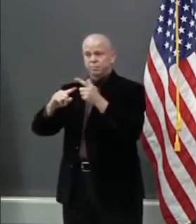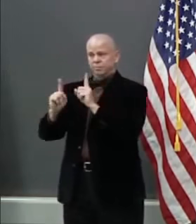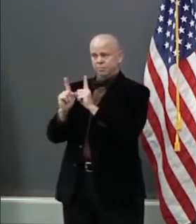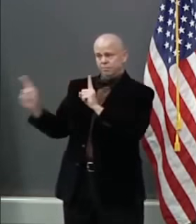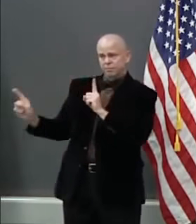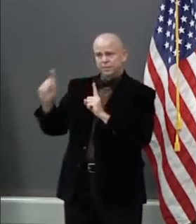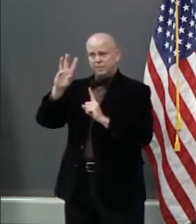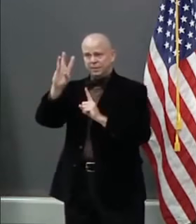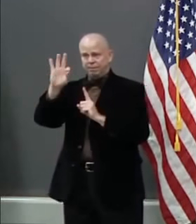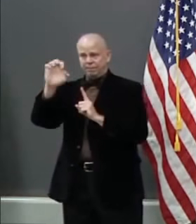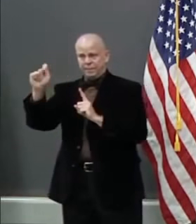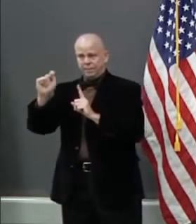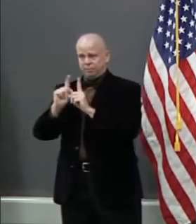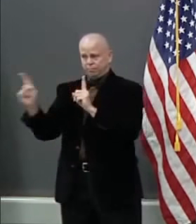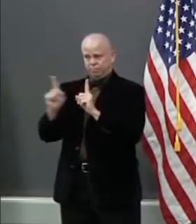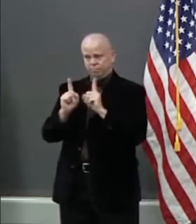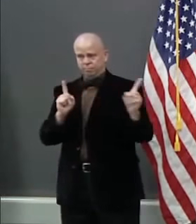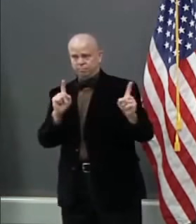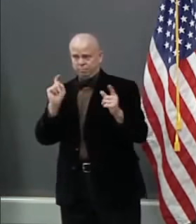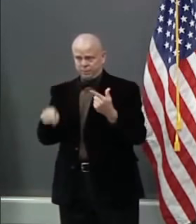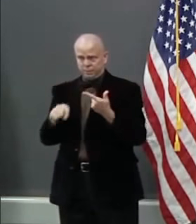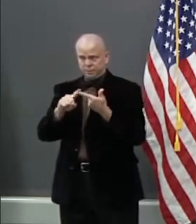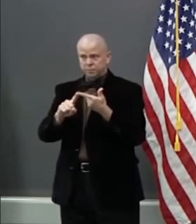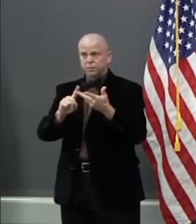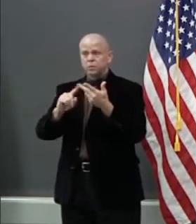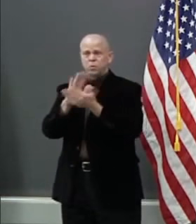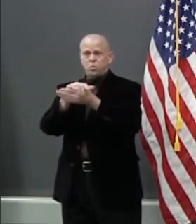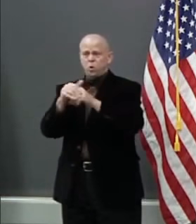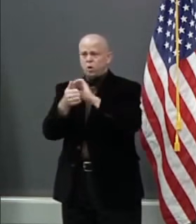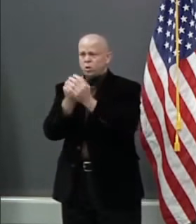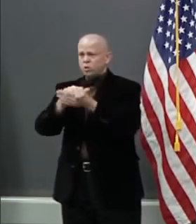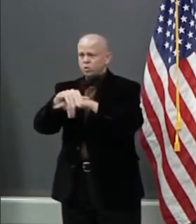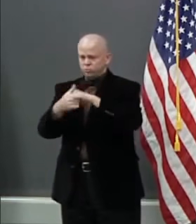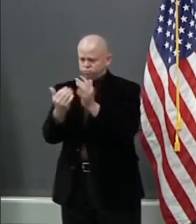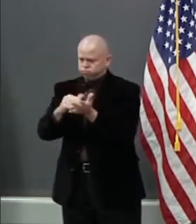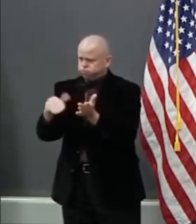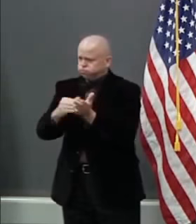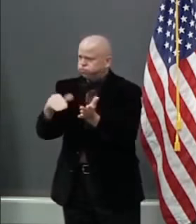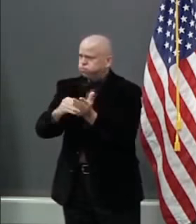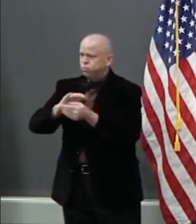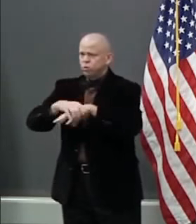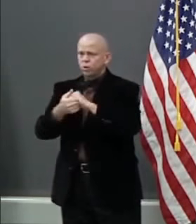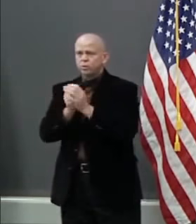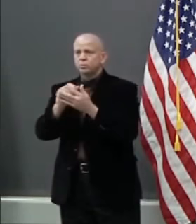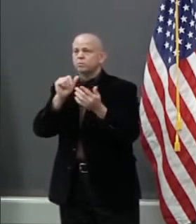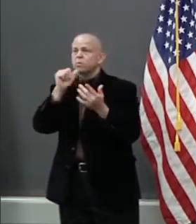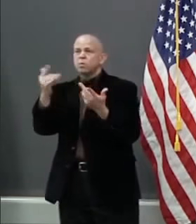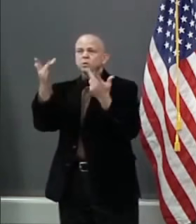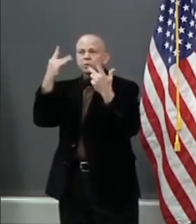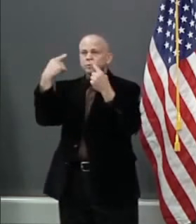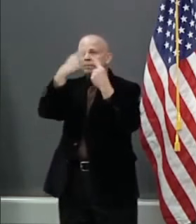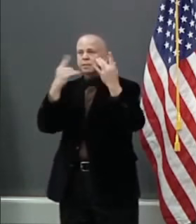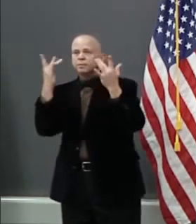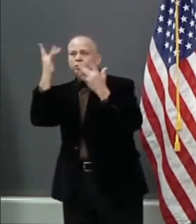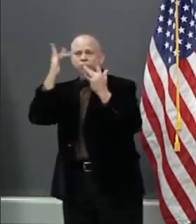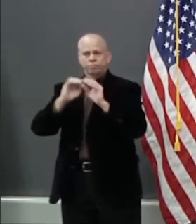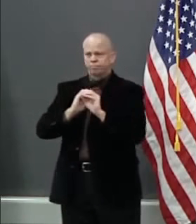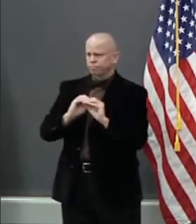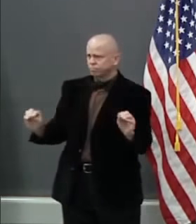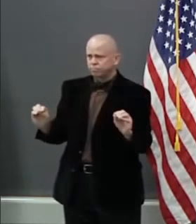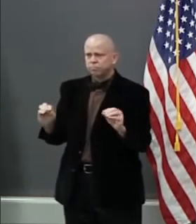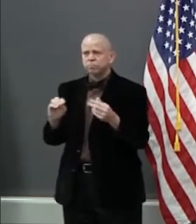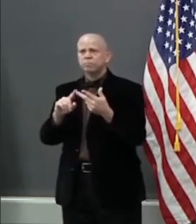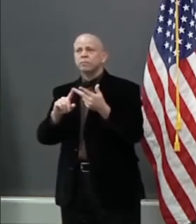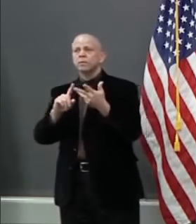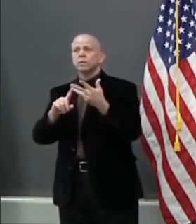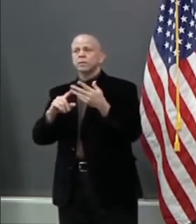outside of your household. Wash your hands frequently and try not to touch your face. And keep apart and keep in small groups